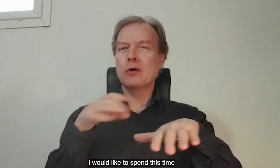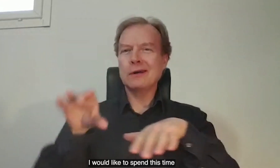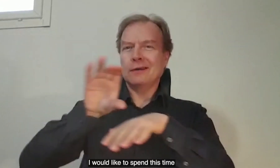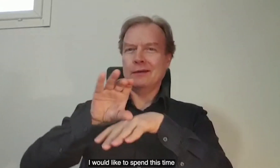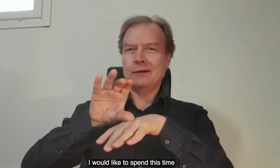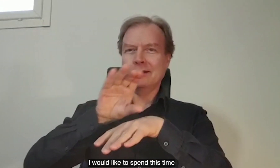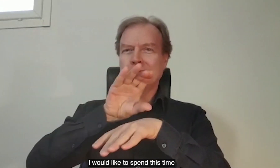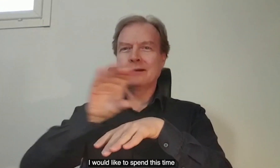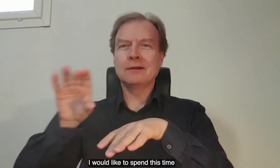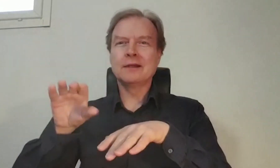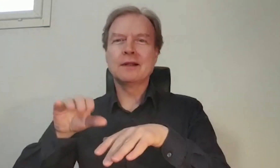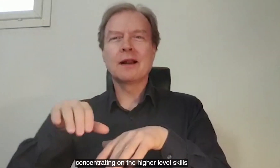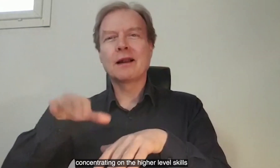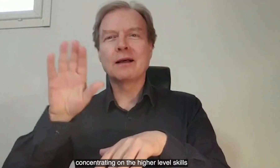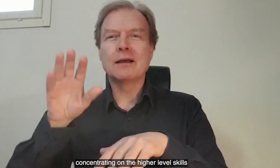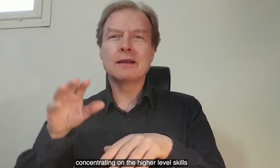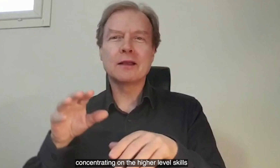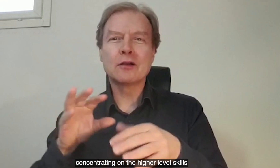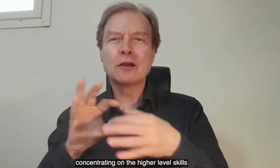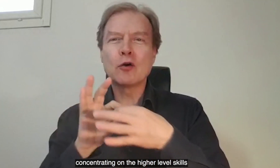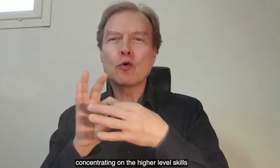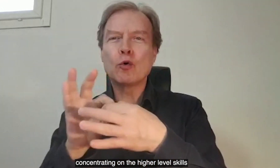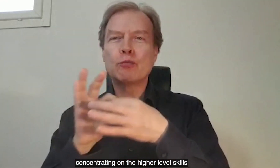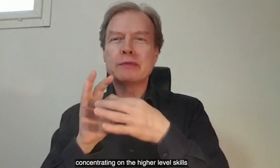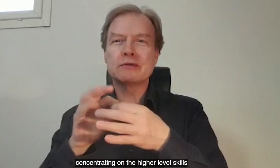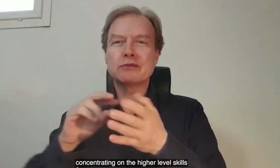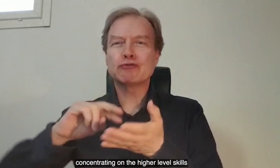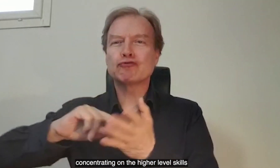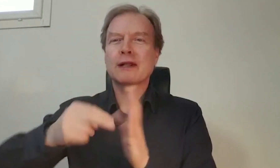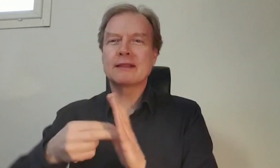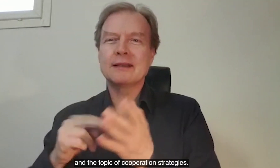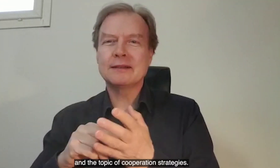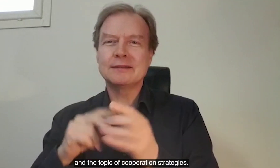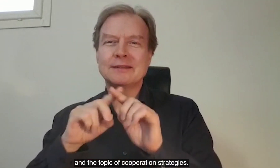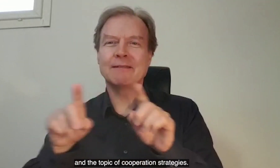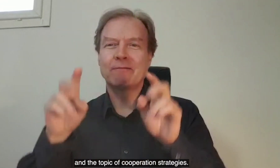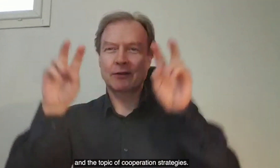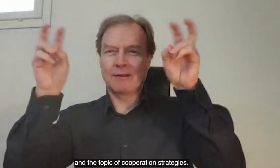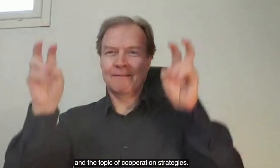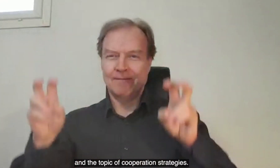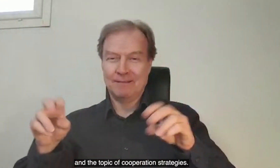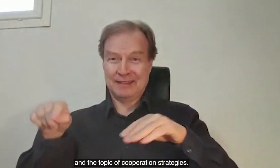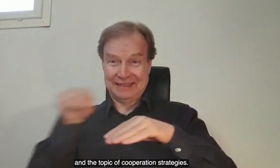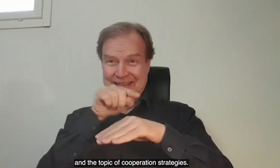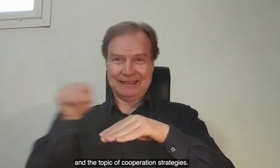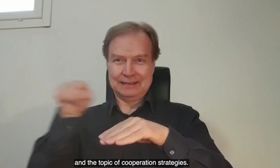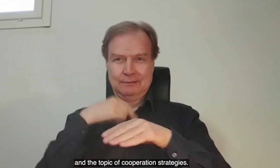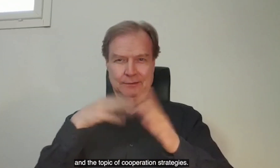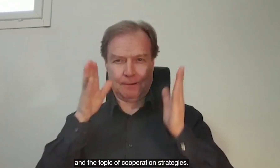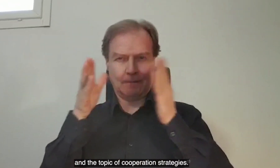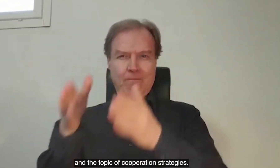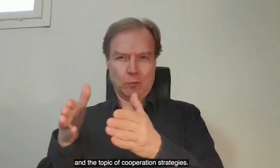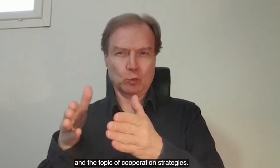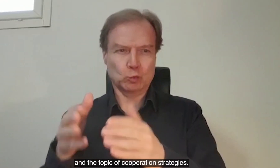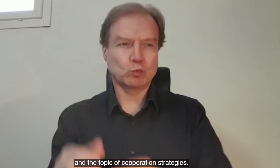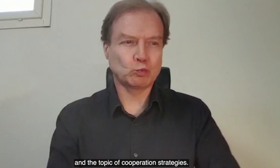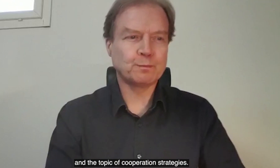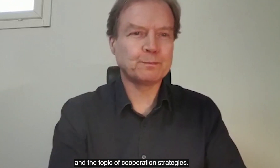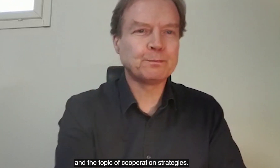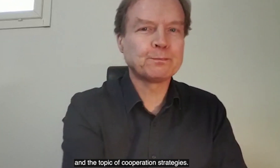this space. I would like to spend this time concentrating on the higher level skills and the topic of cooperation